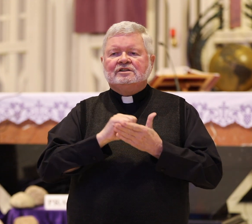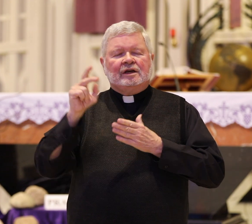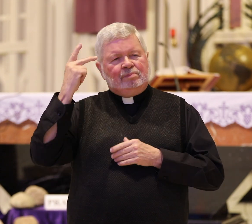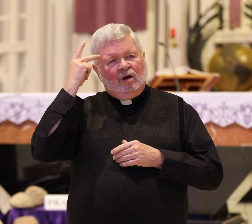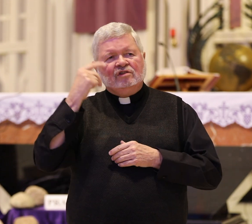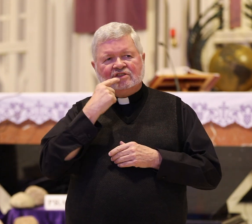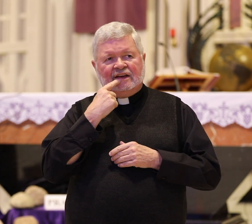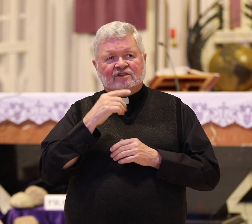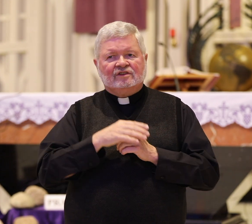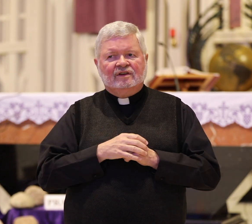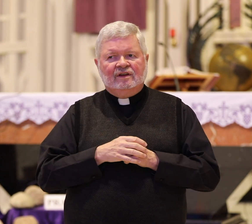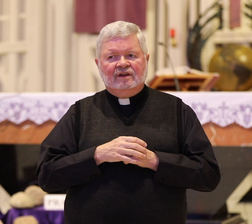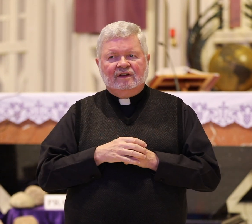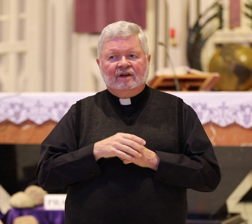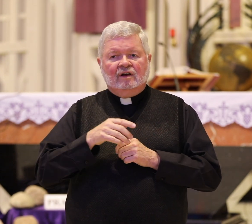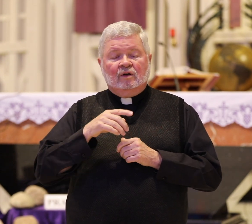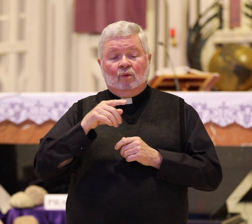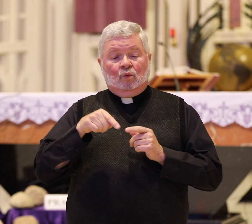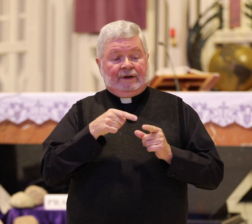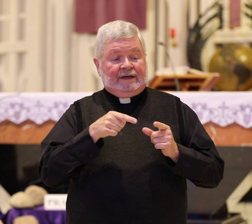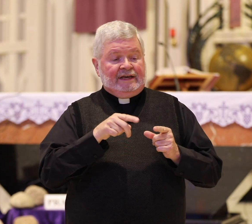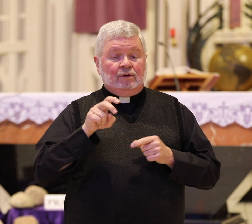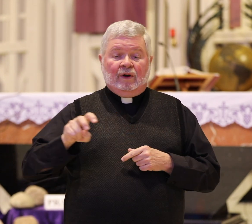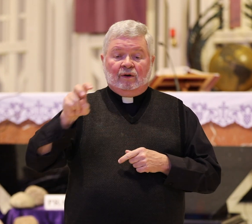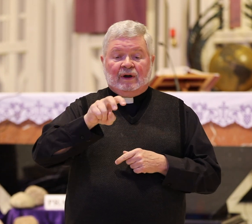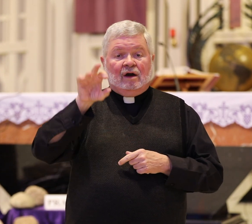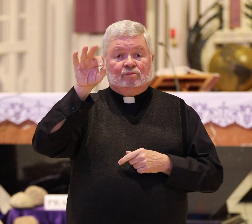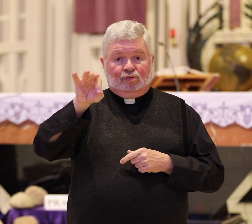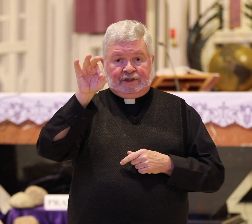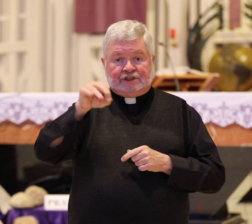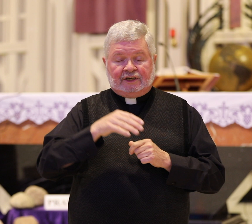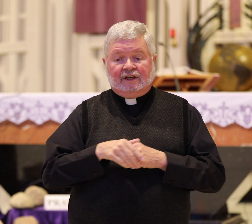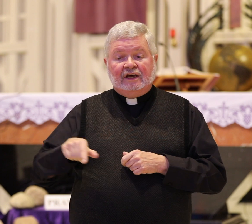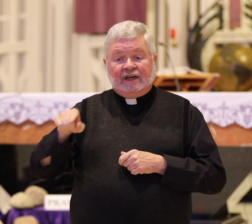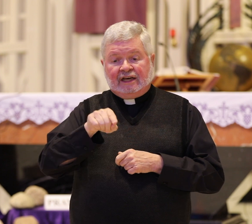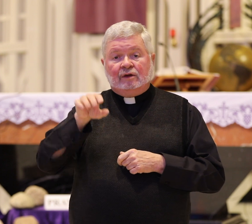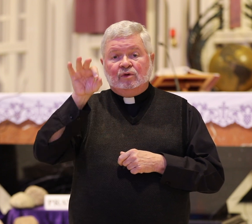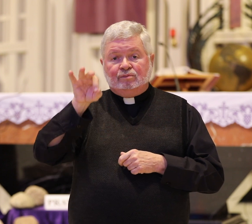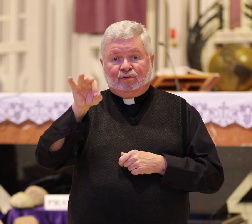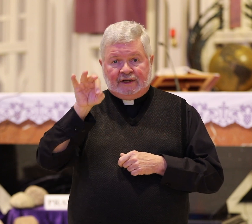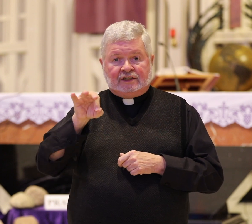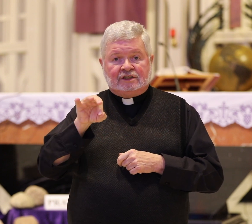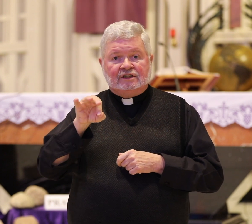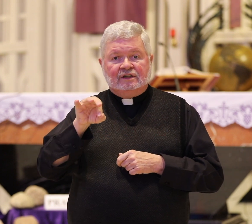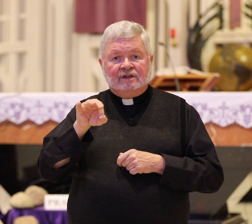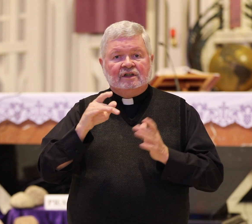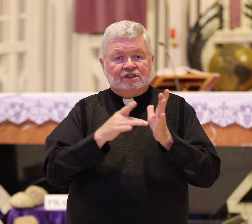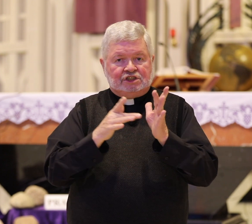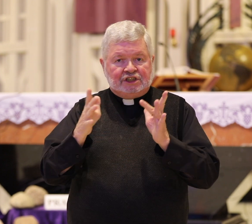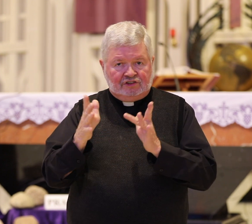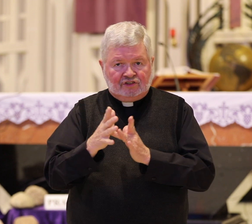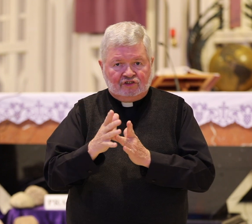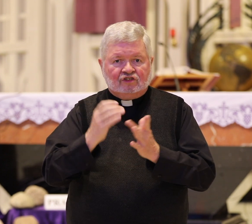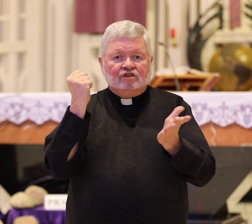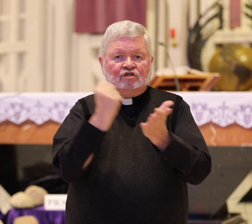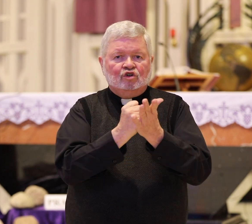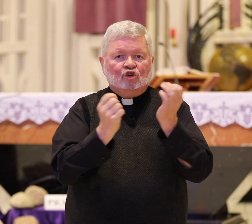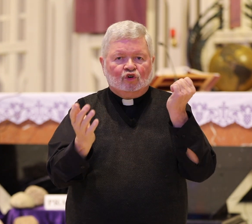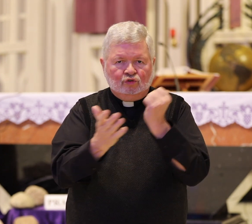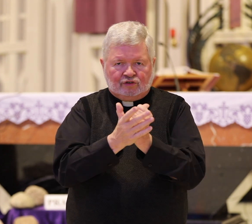St. Paul says when he went around preaching, he would preach Jesus